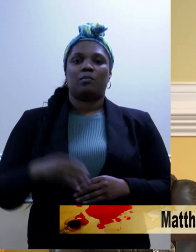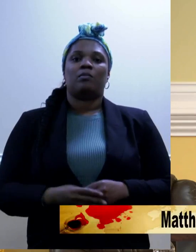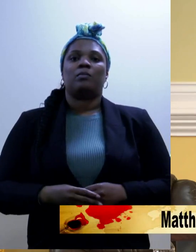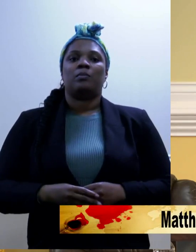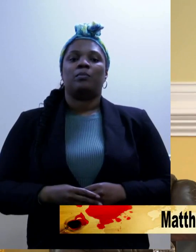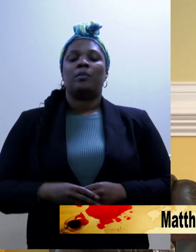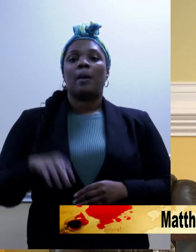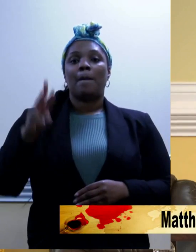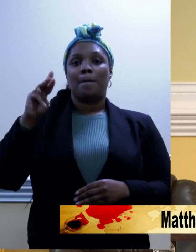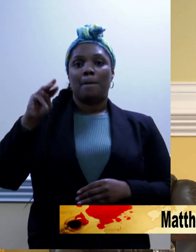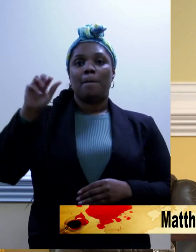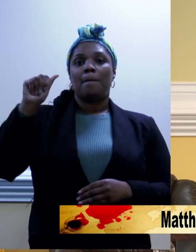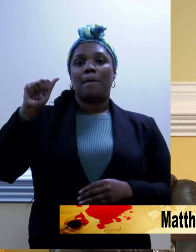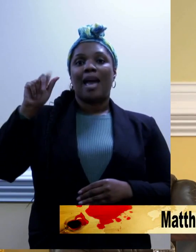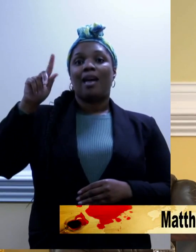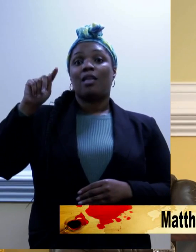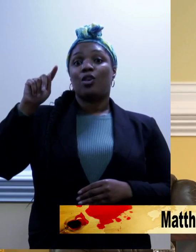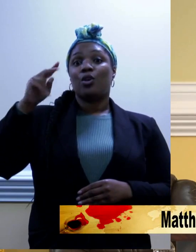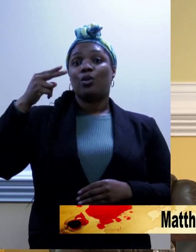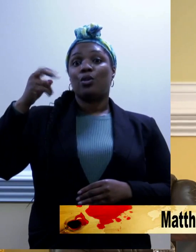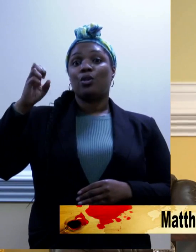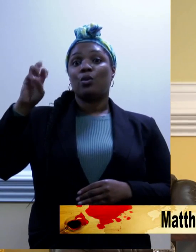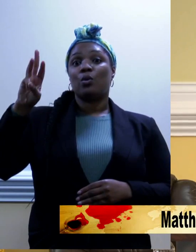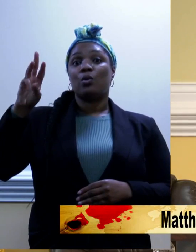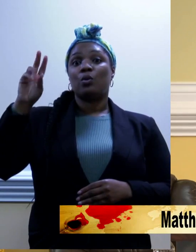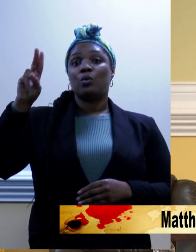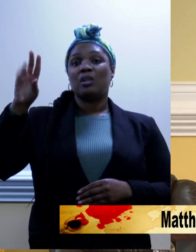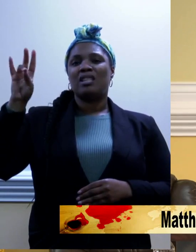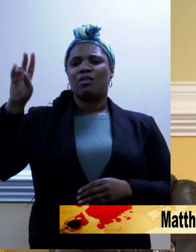Matthew chapter 27.